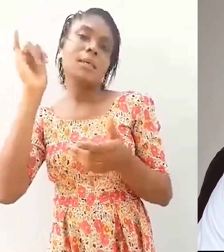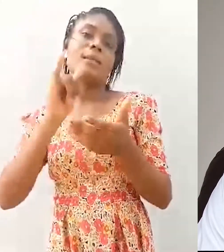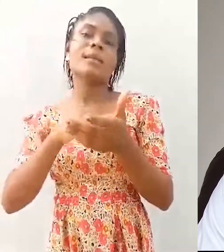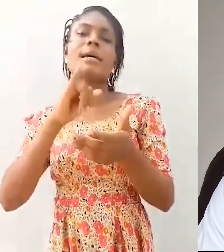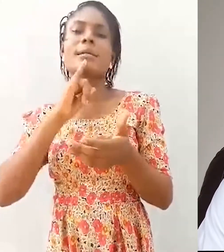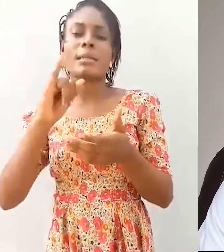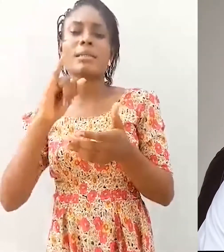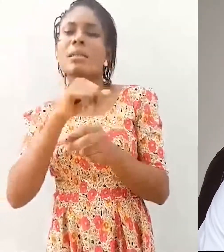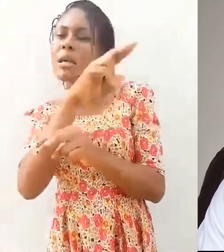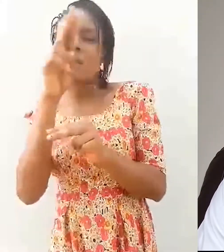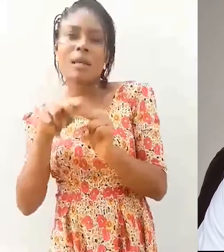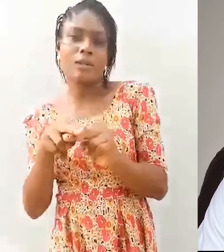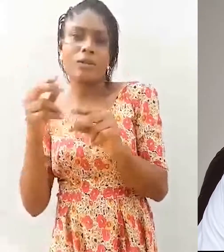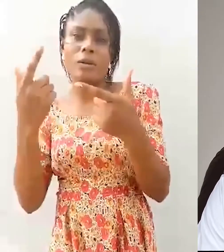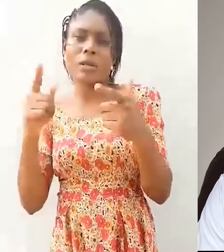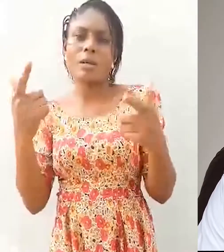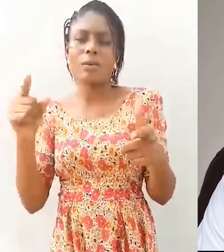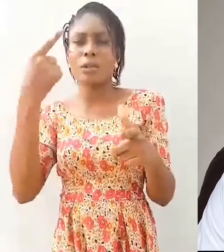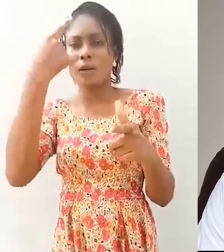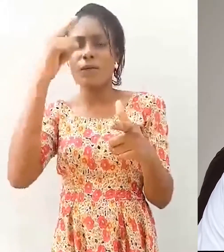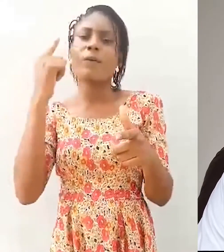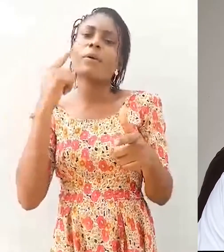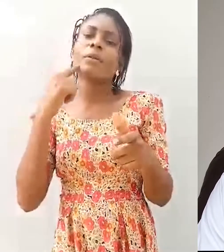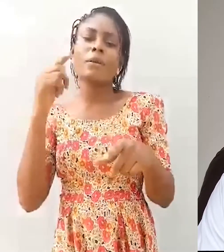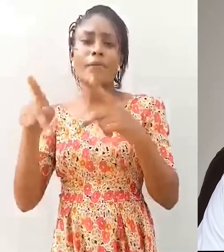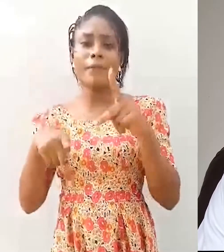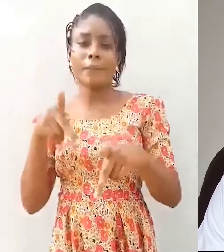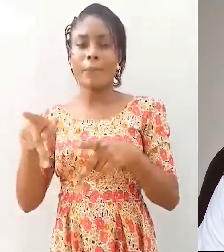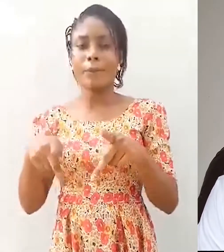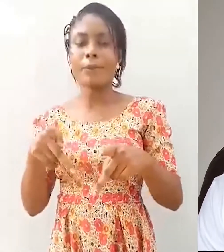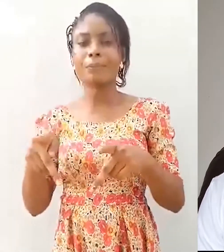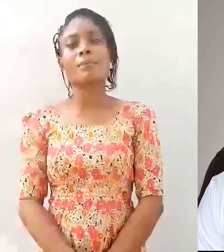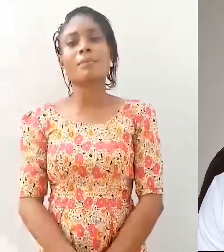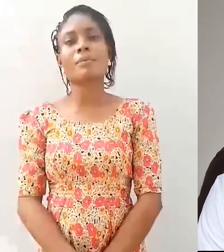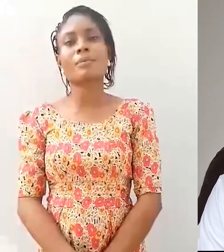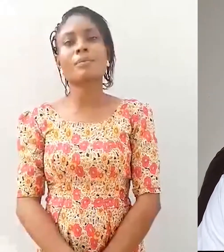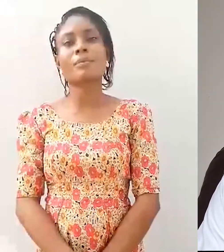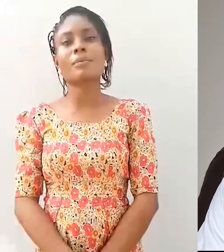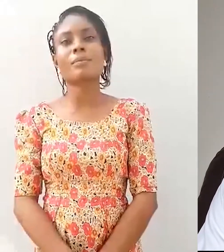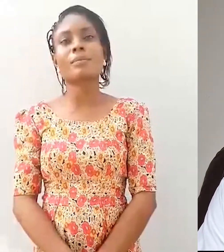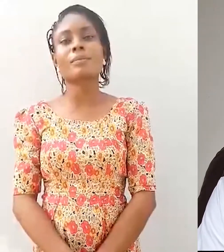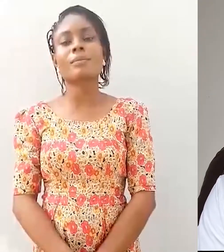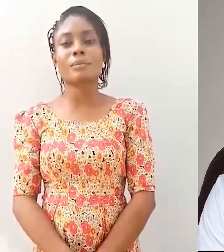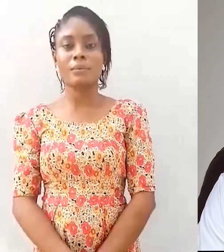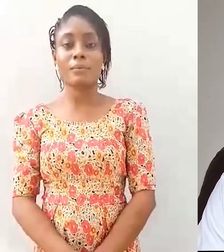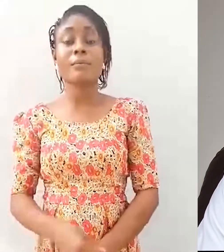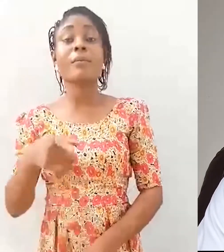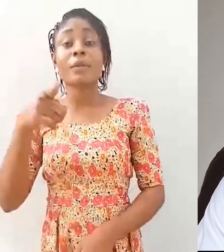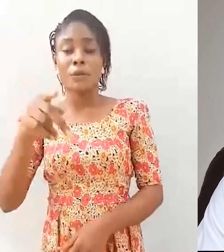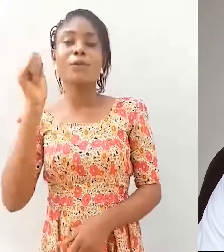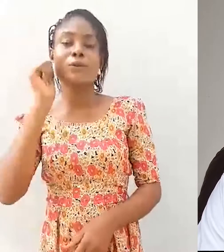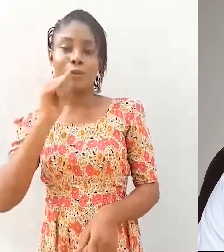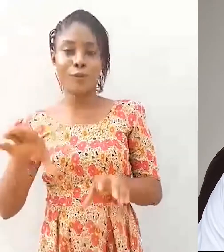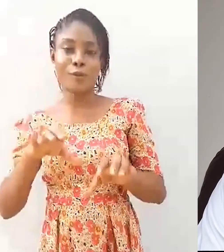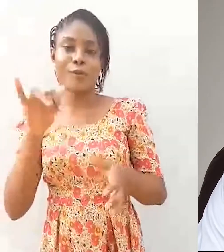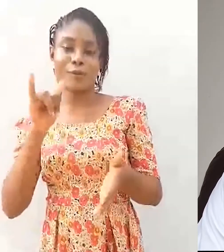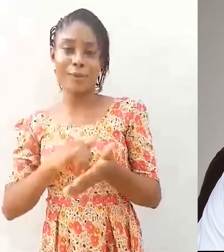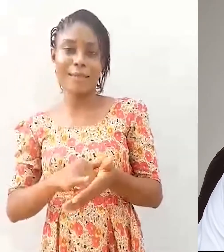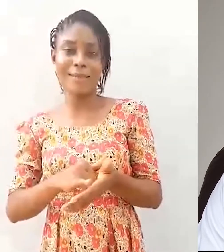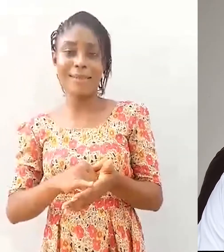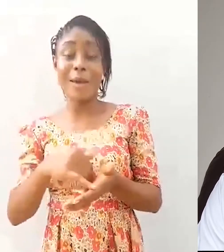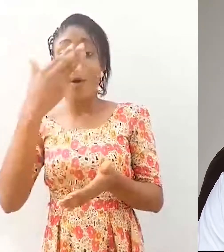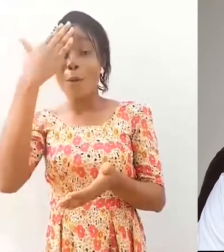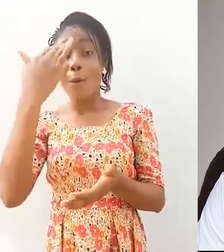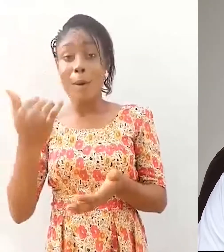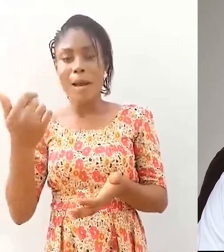language means to him or her, because that is a natural language for the deaf people.